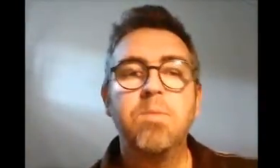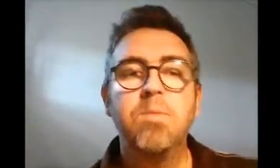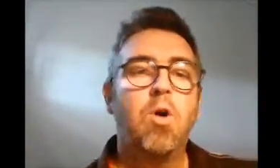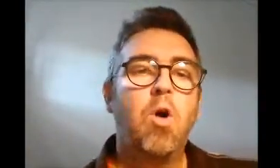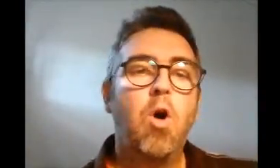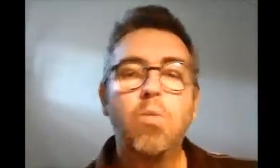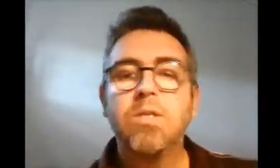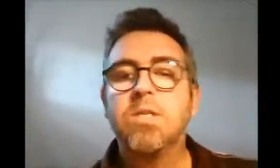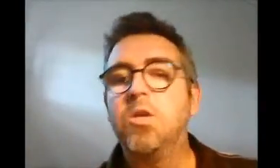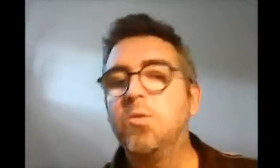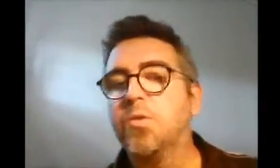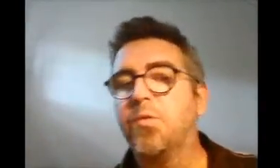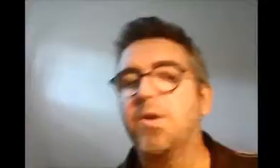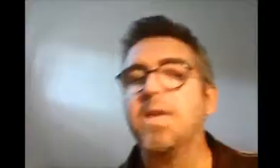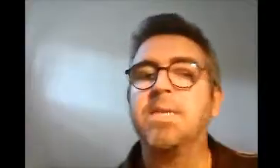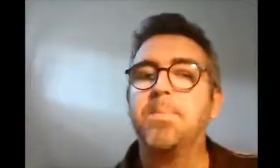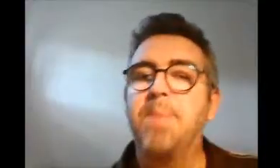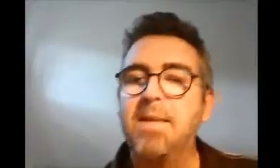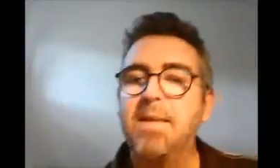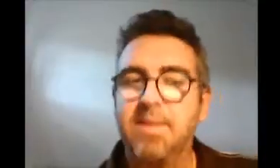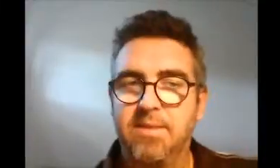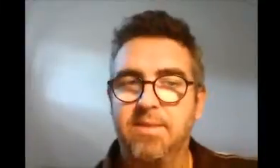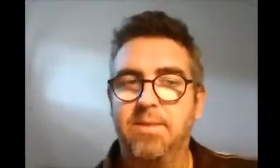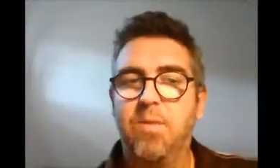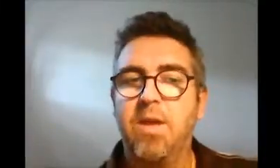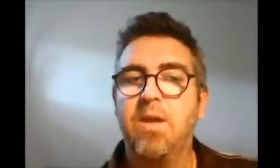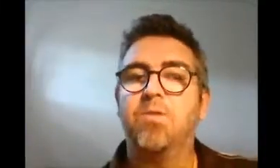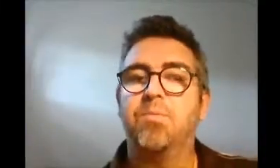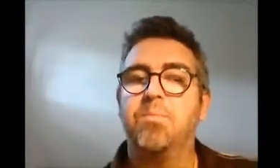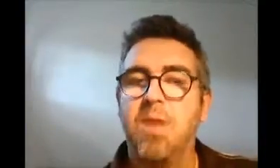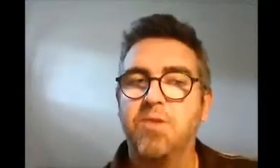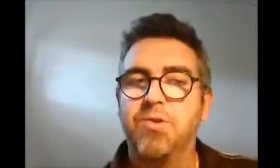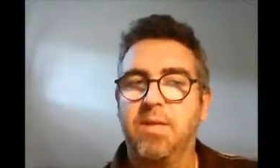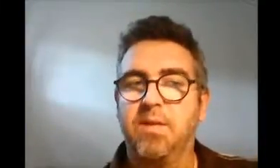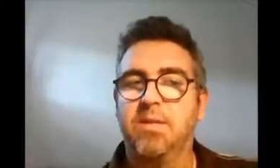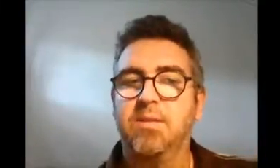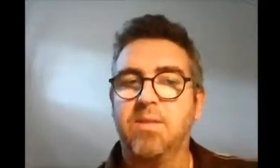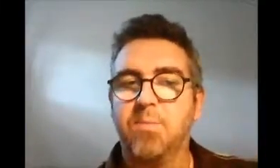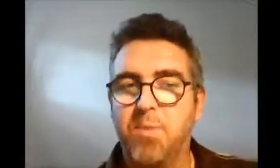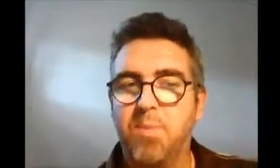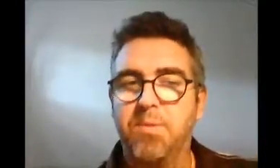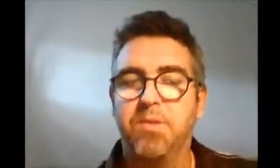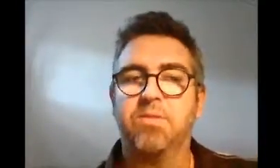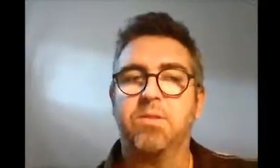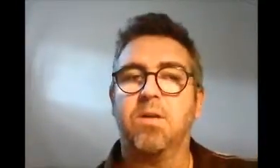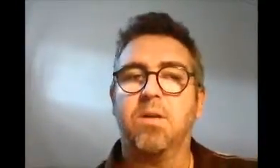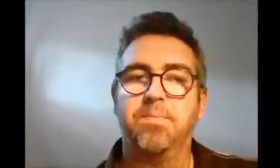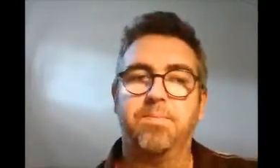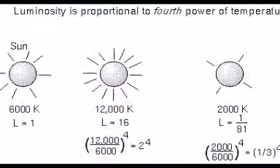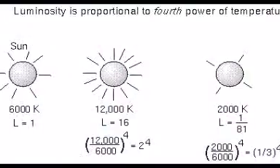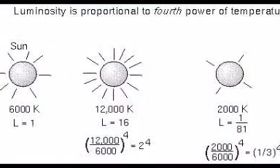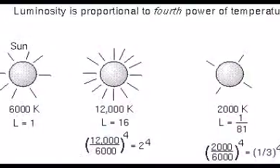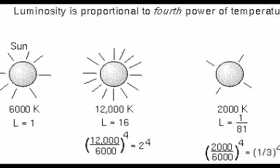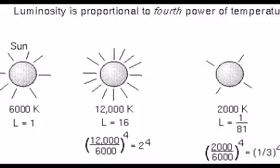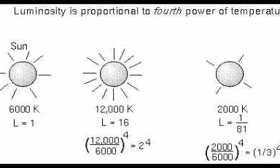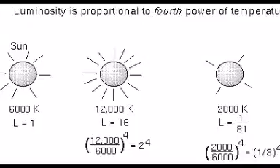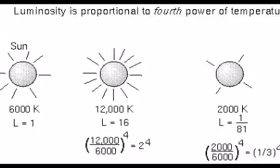Astronomers always look for independent way of measuring some property of a star. We know that